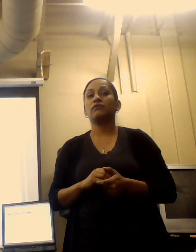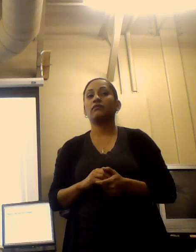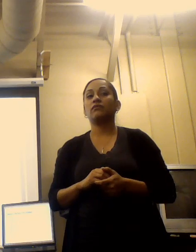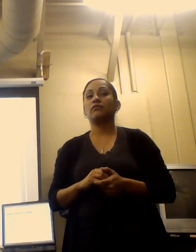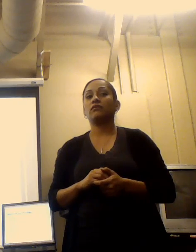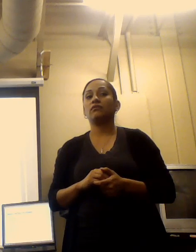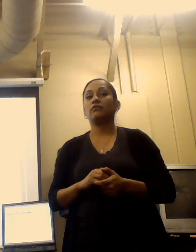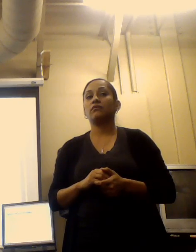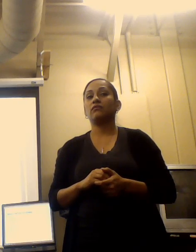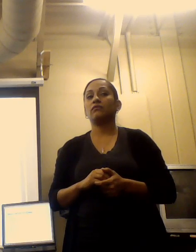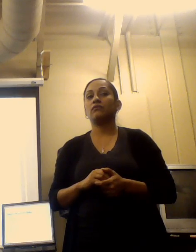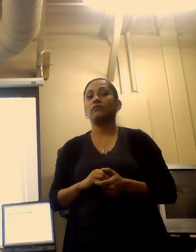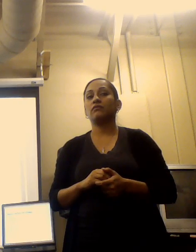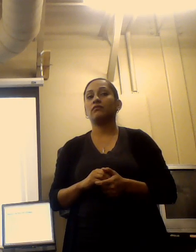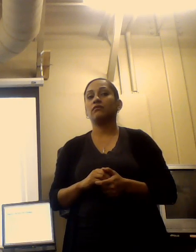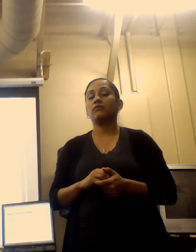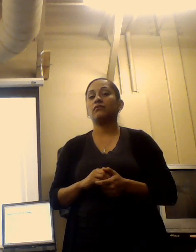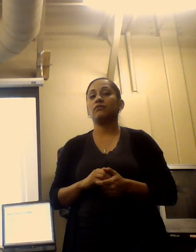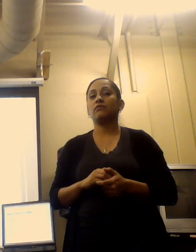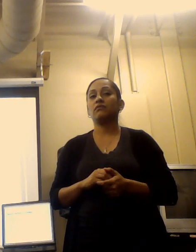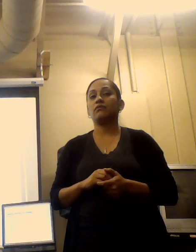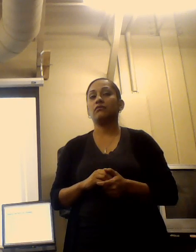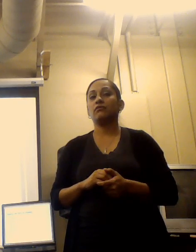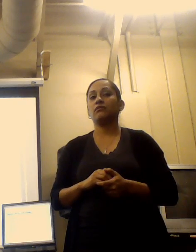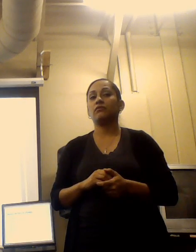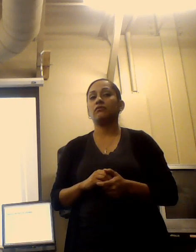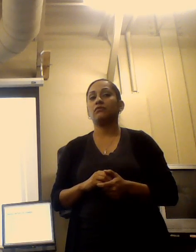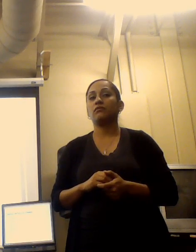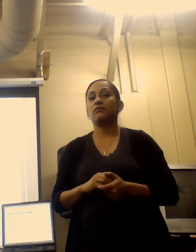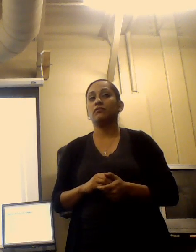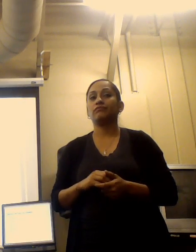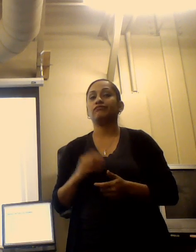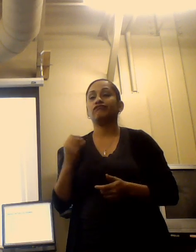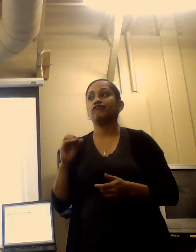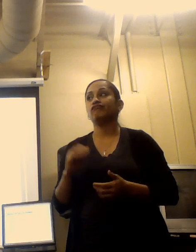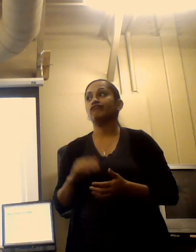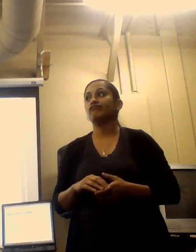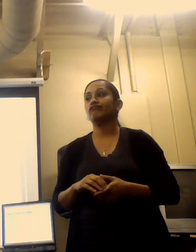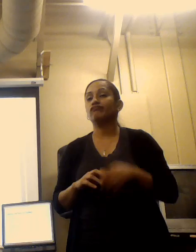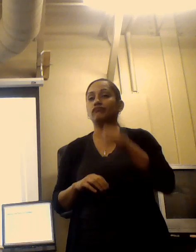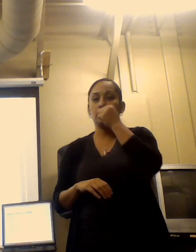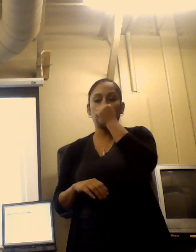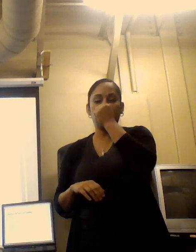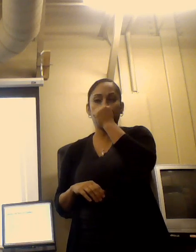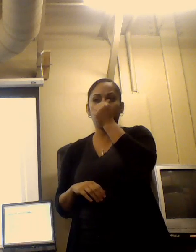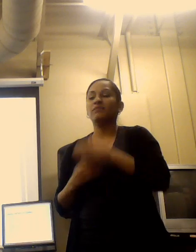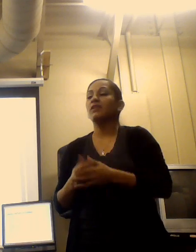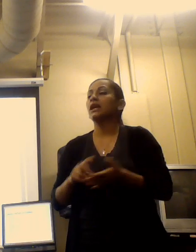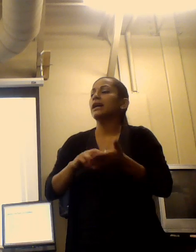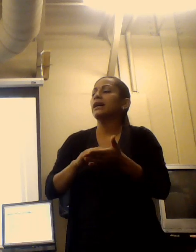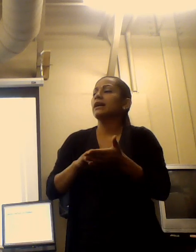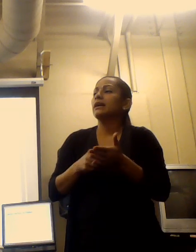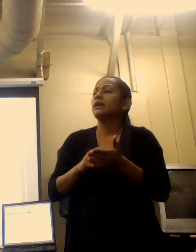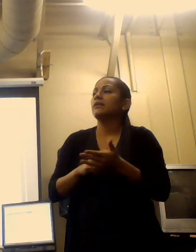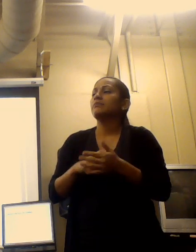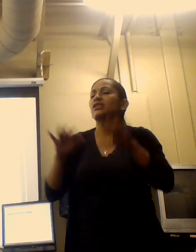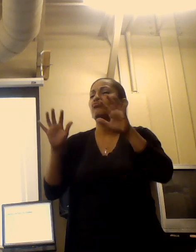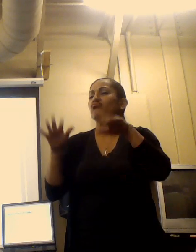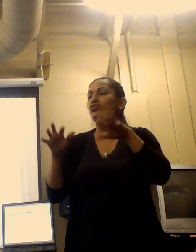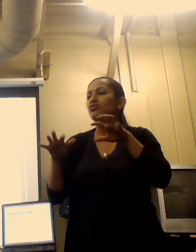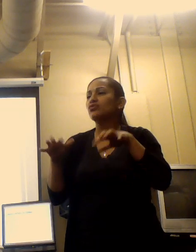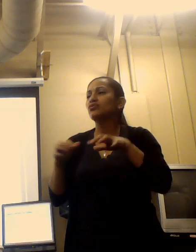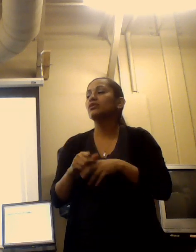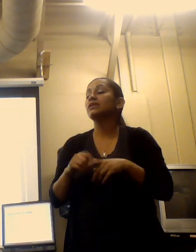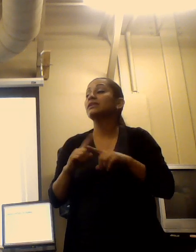you know, she probably shot these on film. And you can actually, I mean, it's raining, so it's weird, but there's like a grittiness